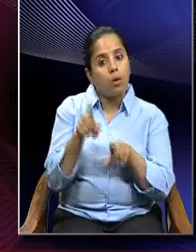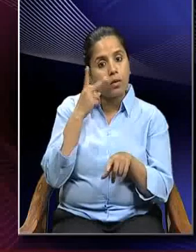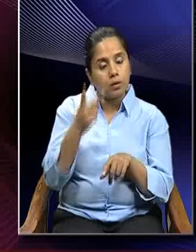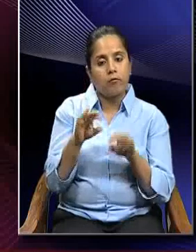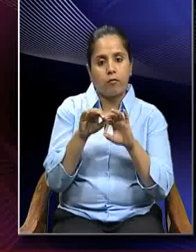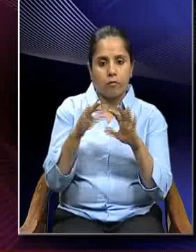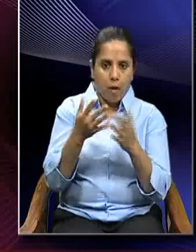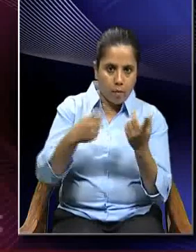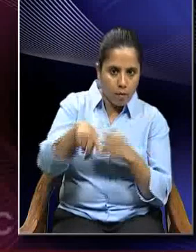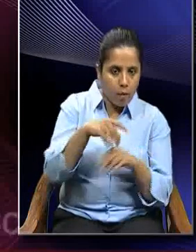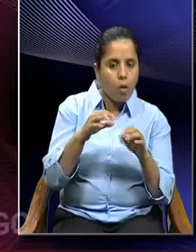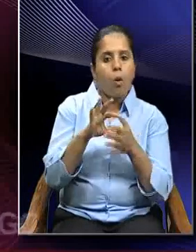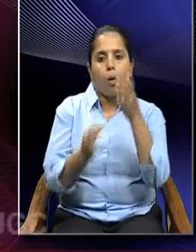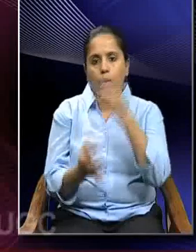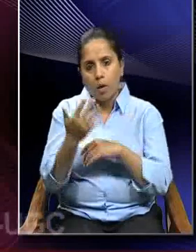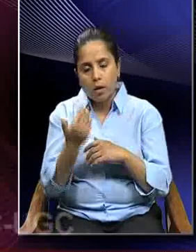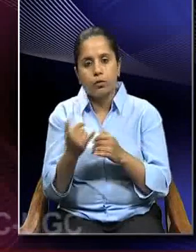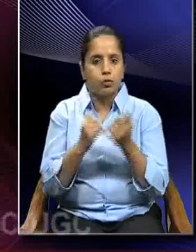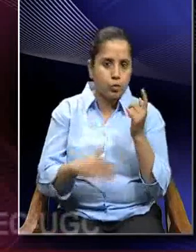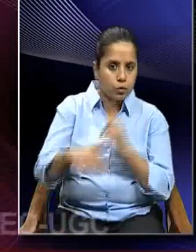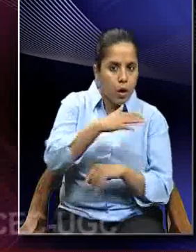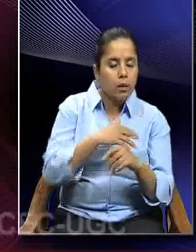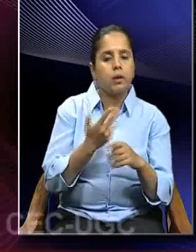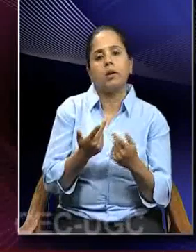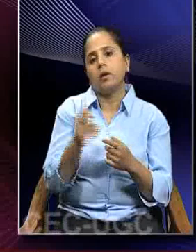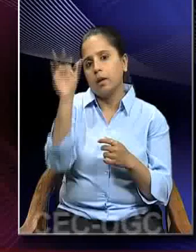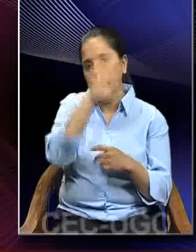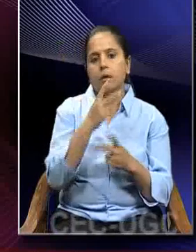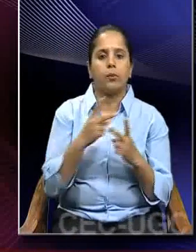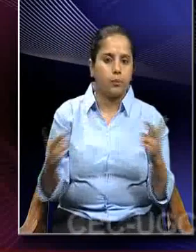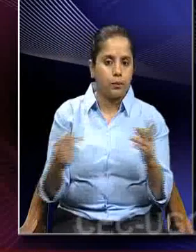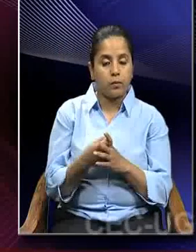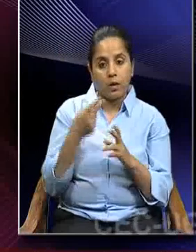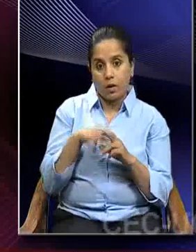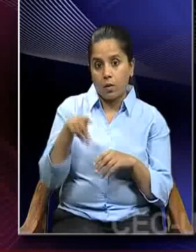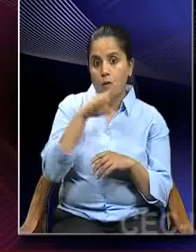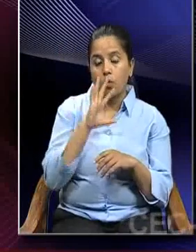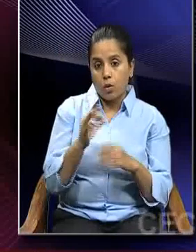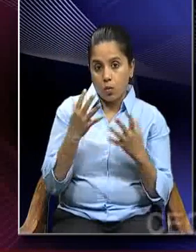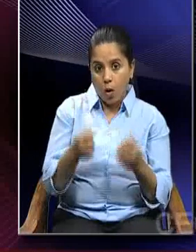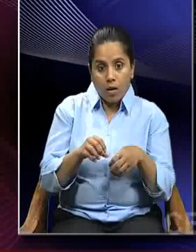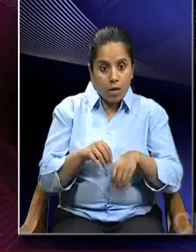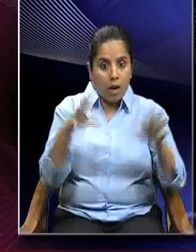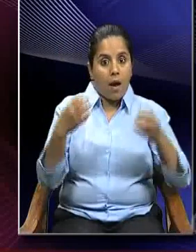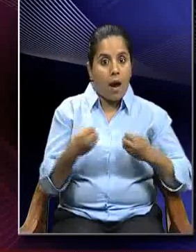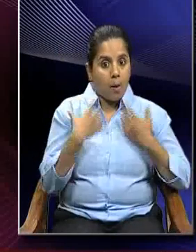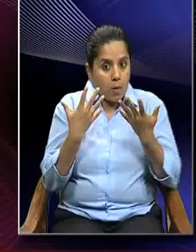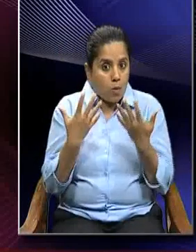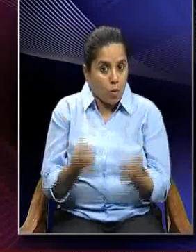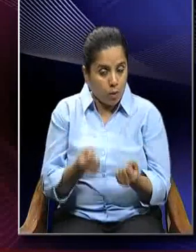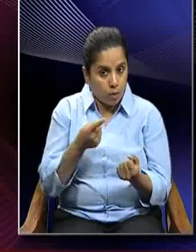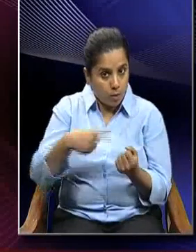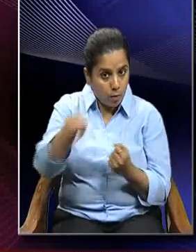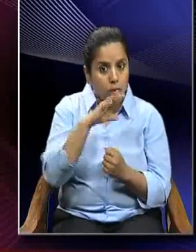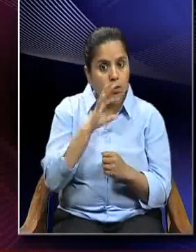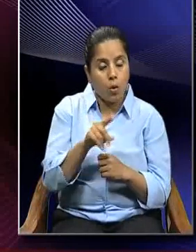family, organization, society, and nations. So if you really wish to spread happiness, if you really wish